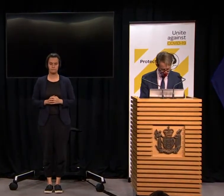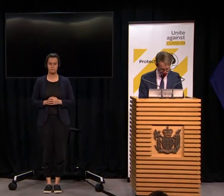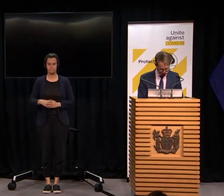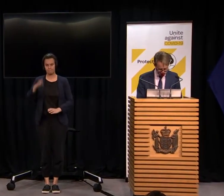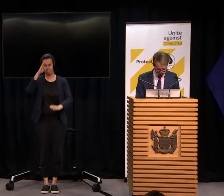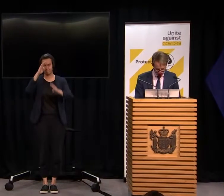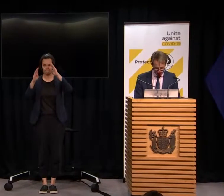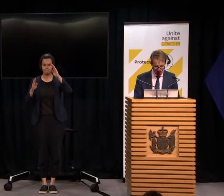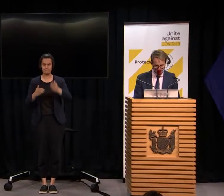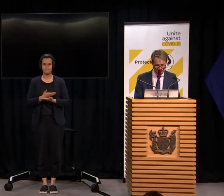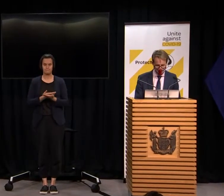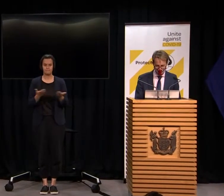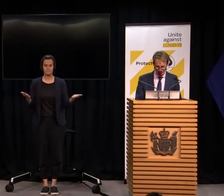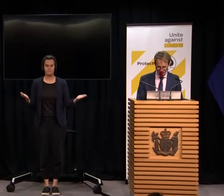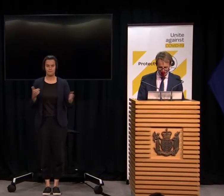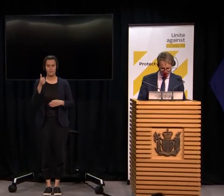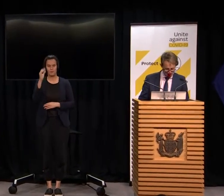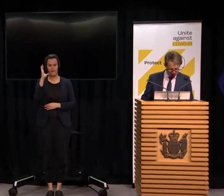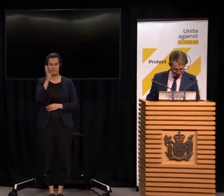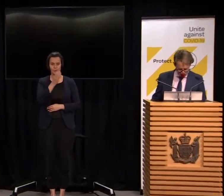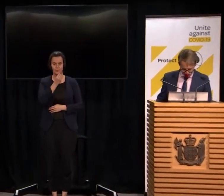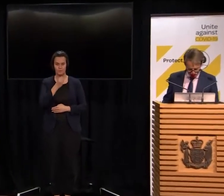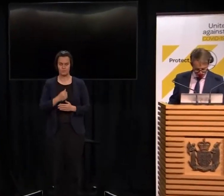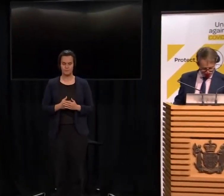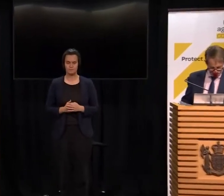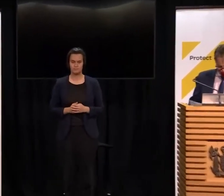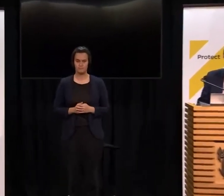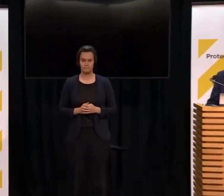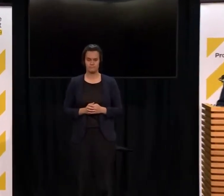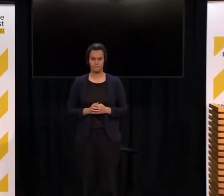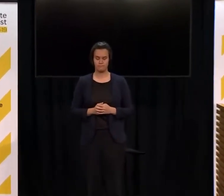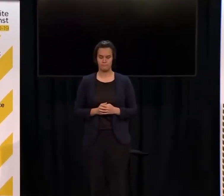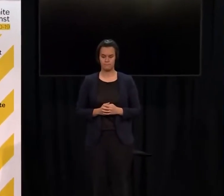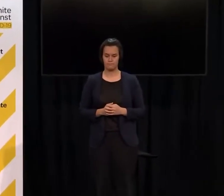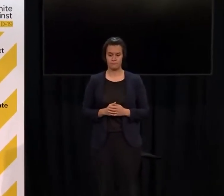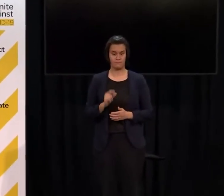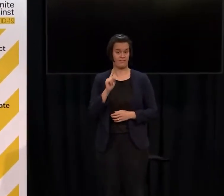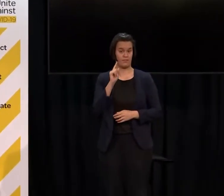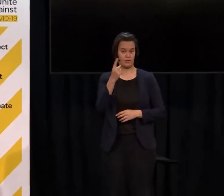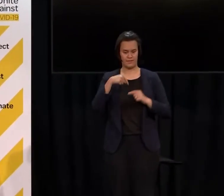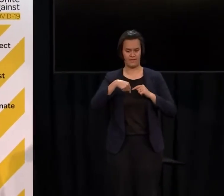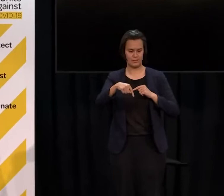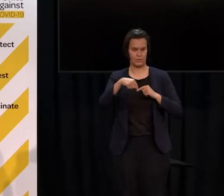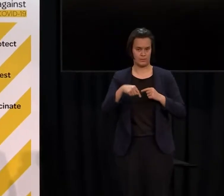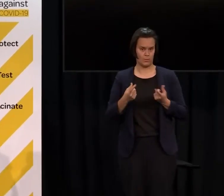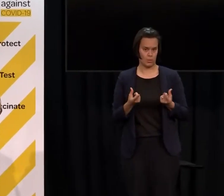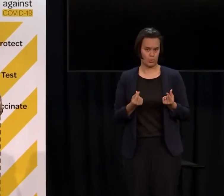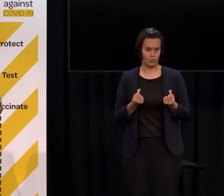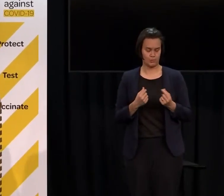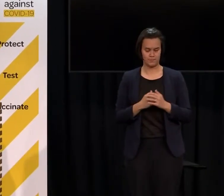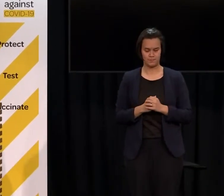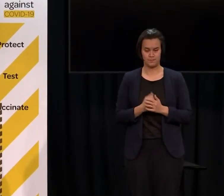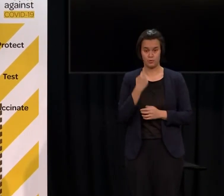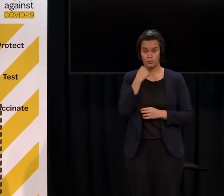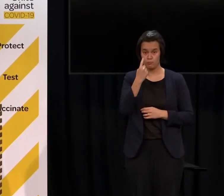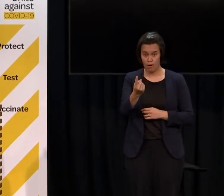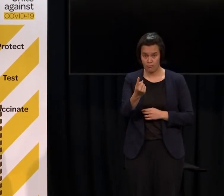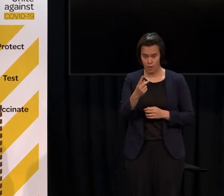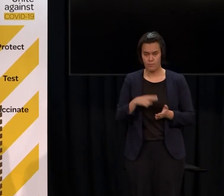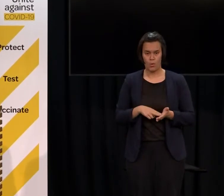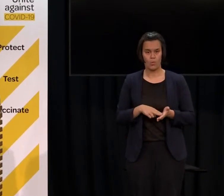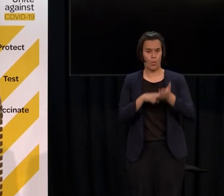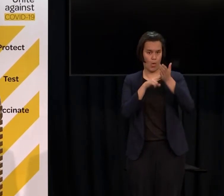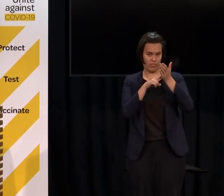Kia ora koutou katoa. Good afternoon. First to the week ahead. Tomorrow I will travel north to